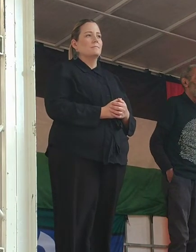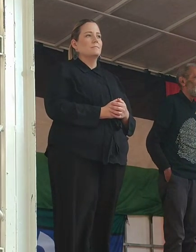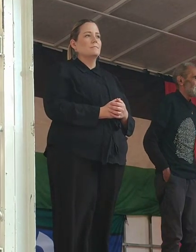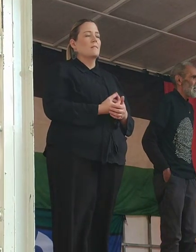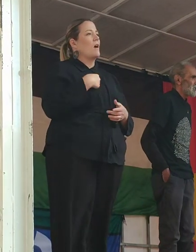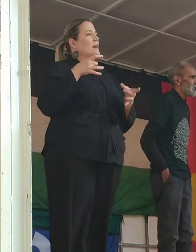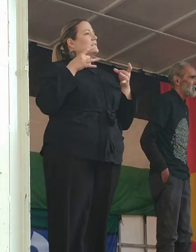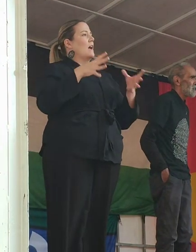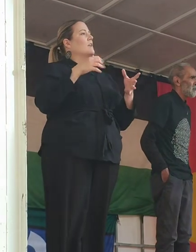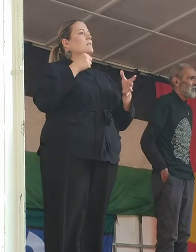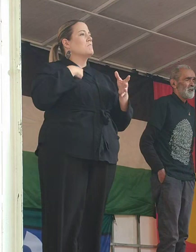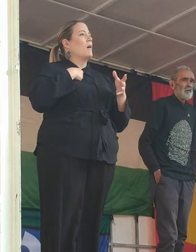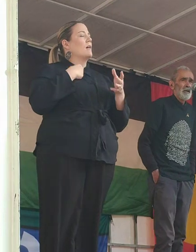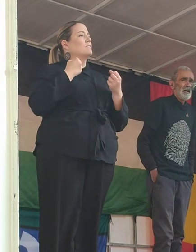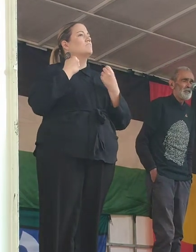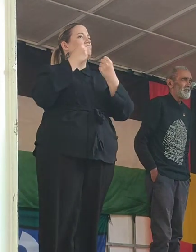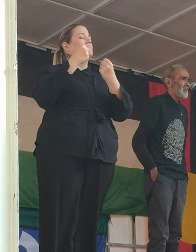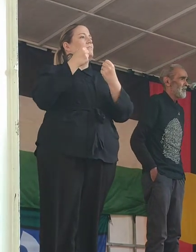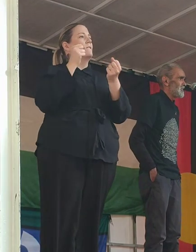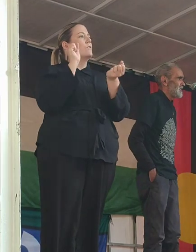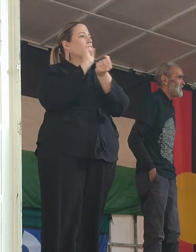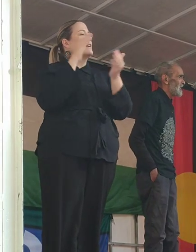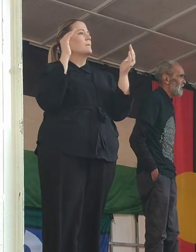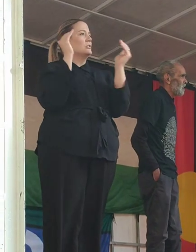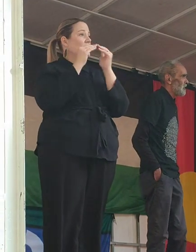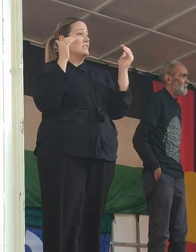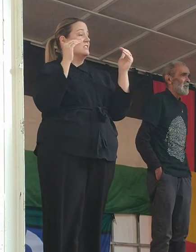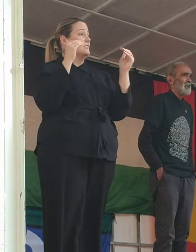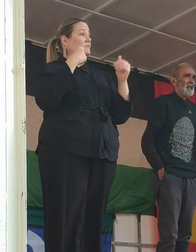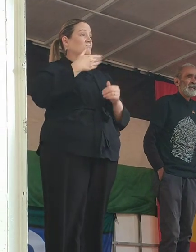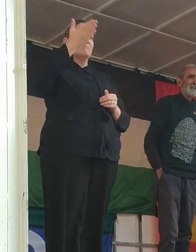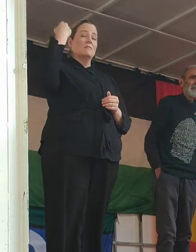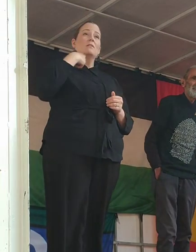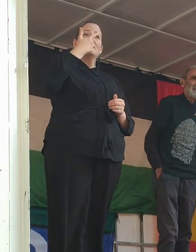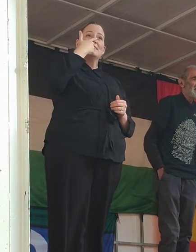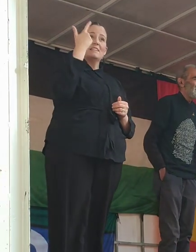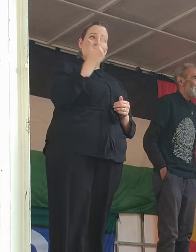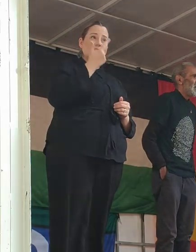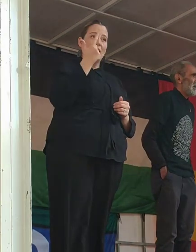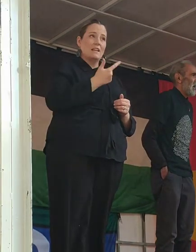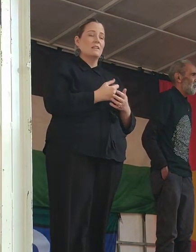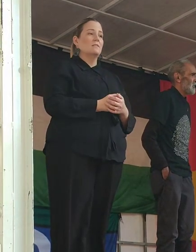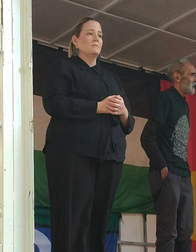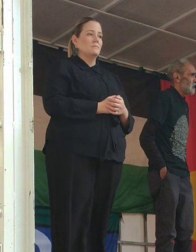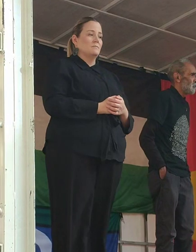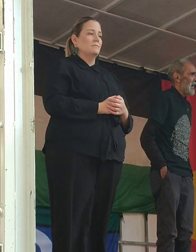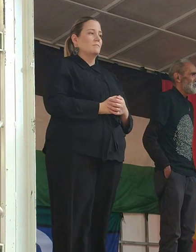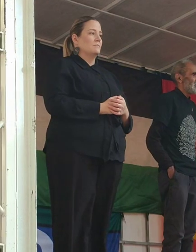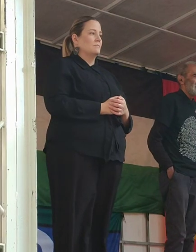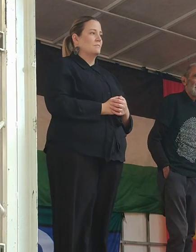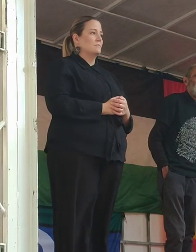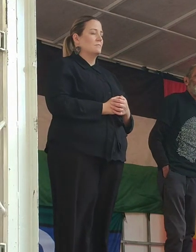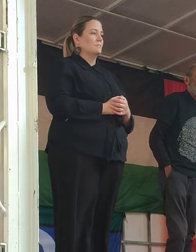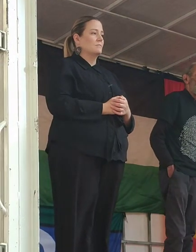freedom and justice when I was 17 years old, courtesy of a good